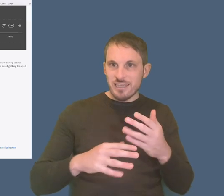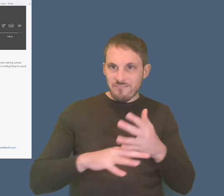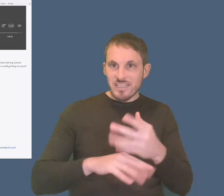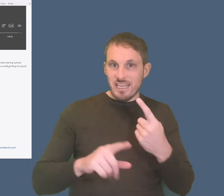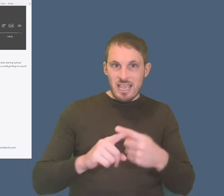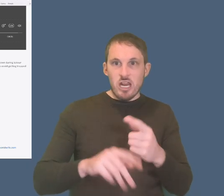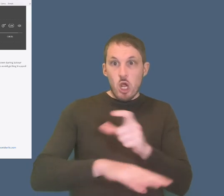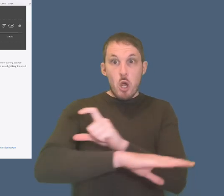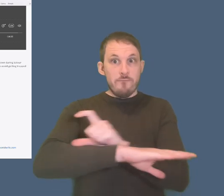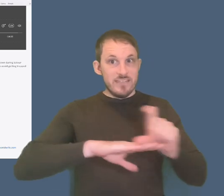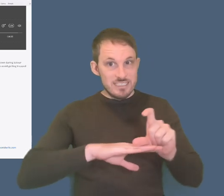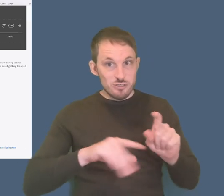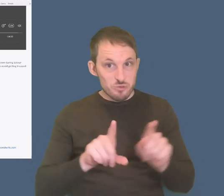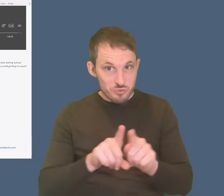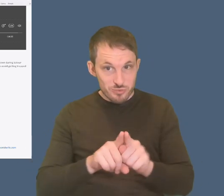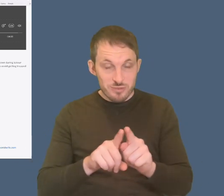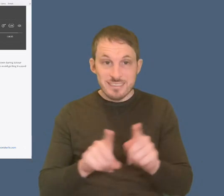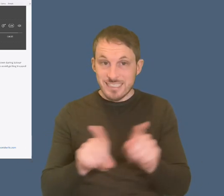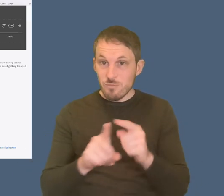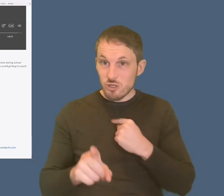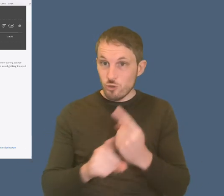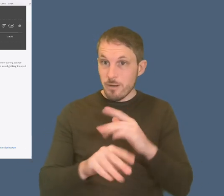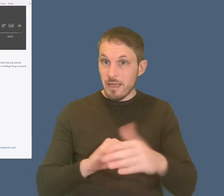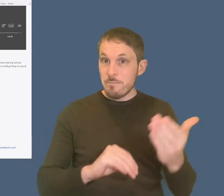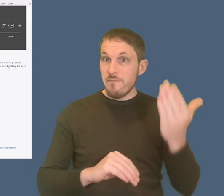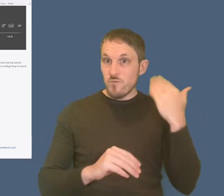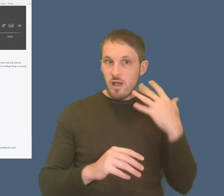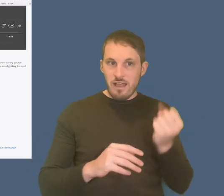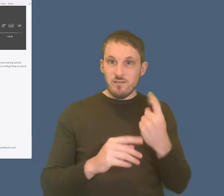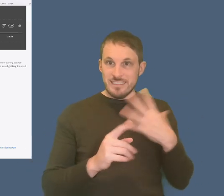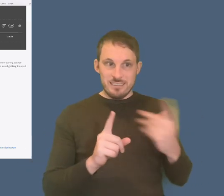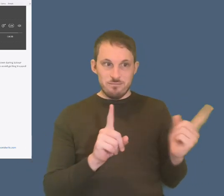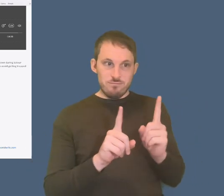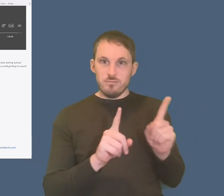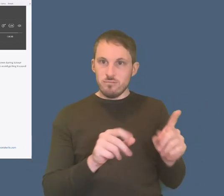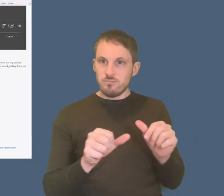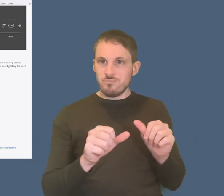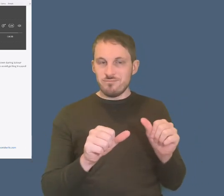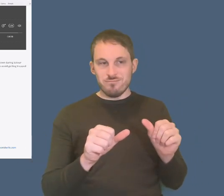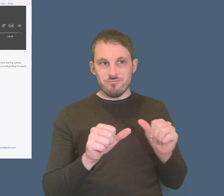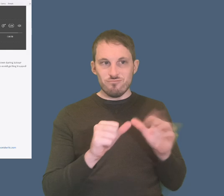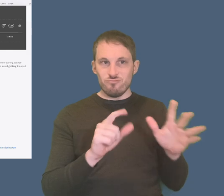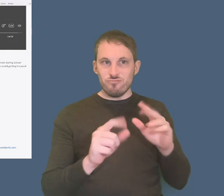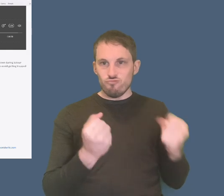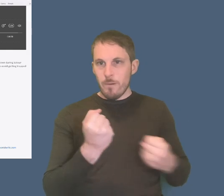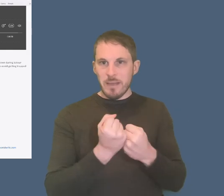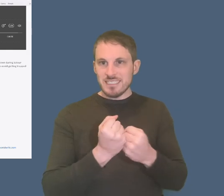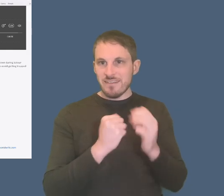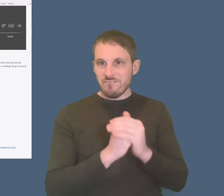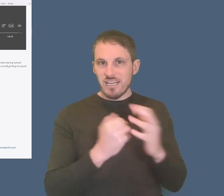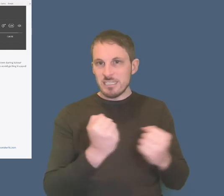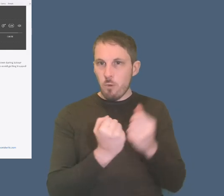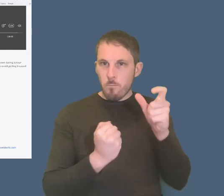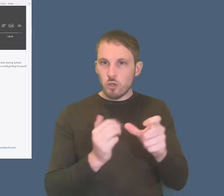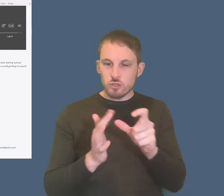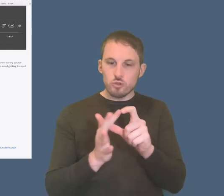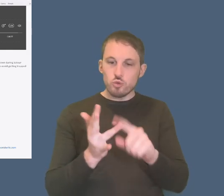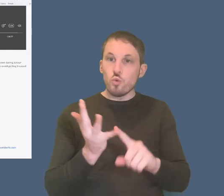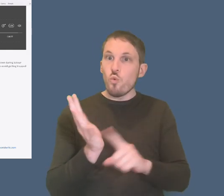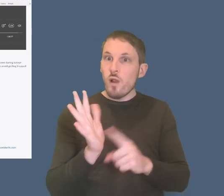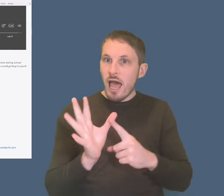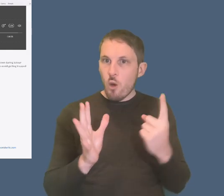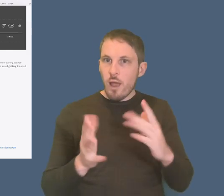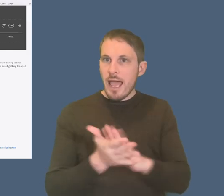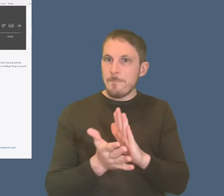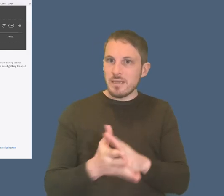like we spoke about in previous episodes, that robust friend or doula or support person who is happy to take